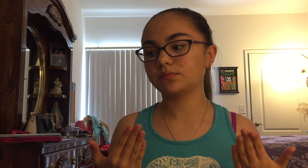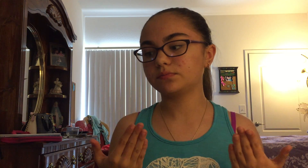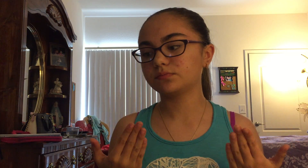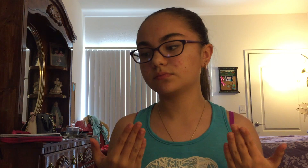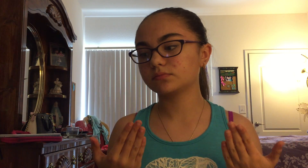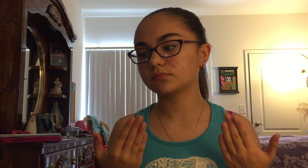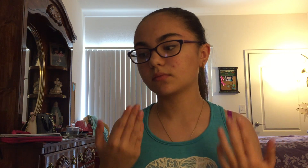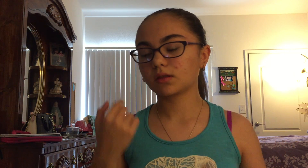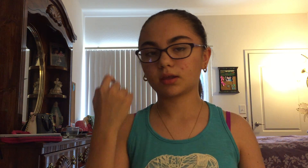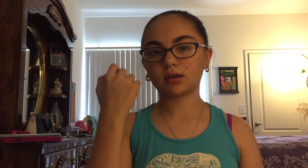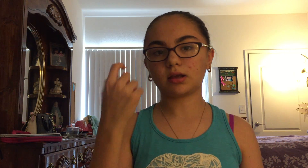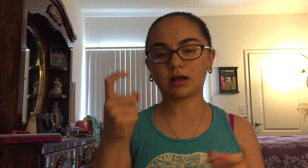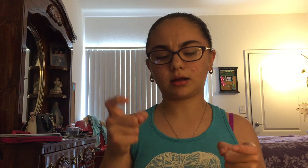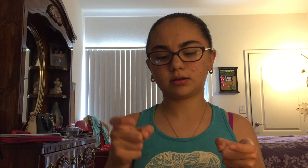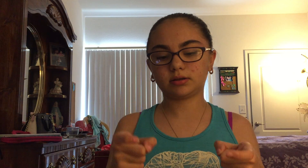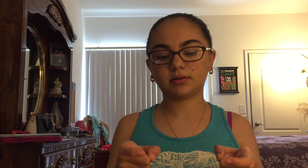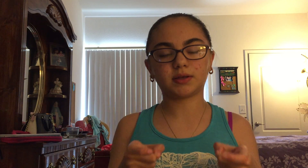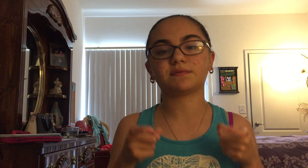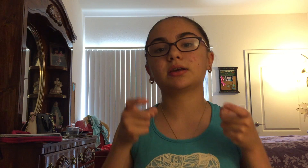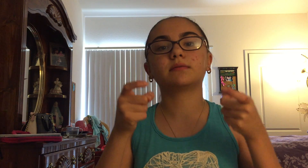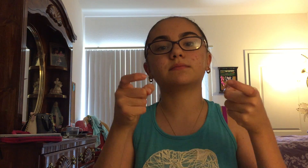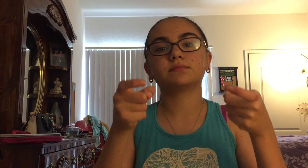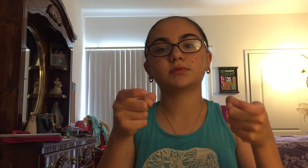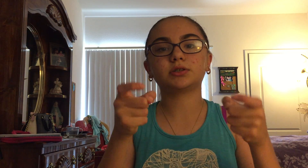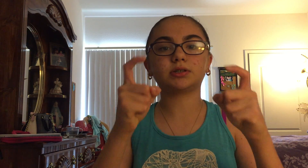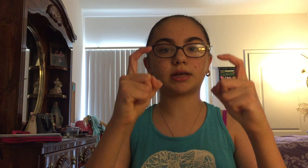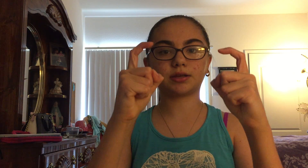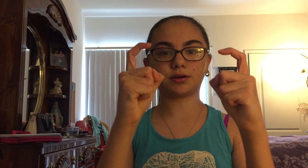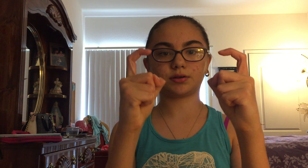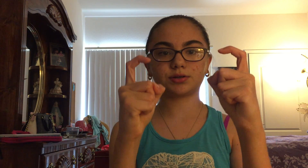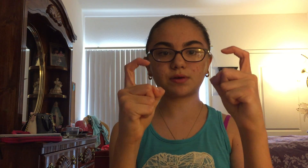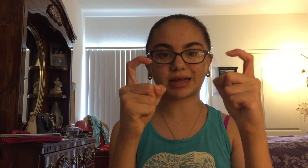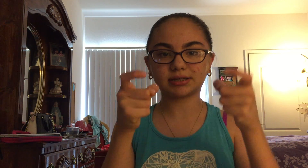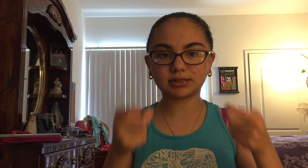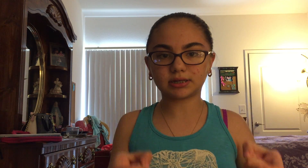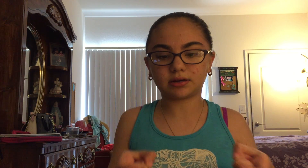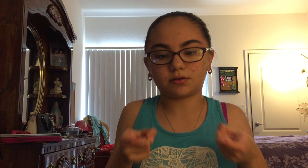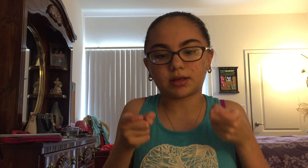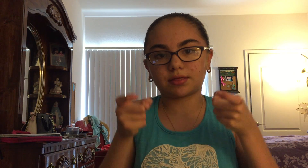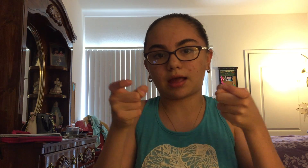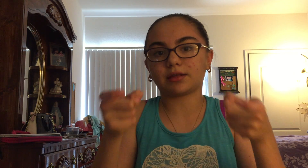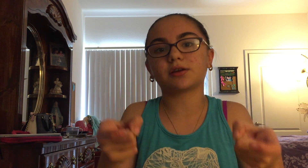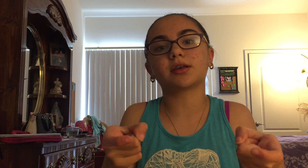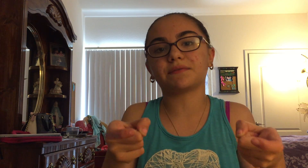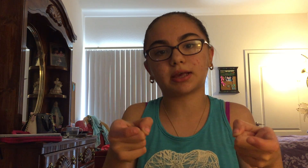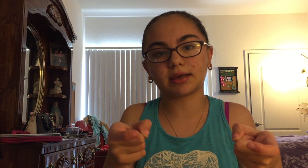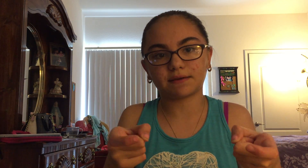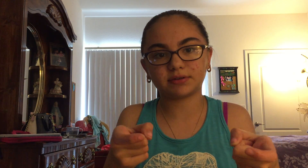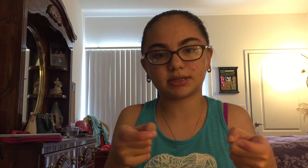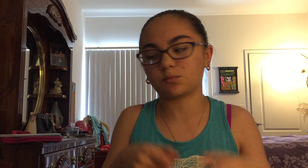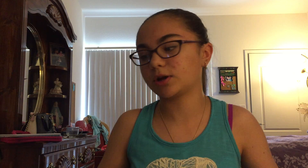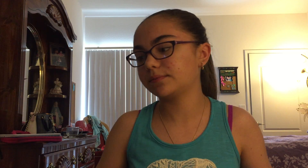uh giving so you take your two x's and go like that like a giving gift to someone